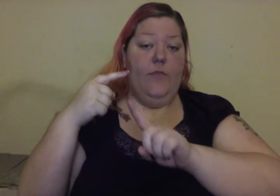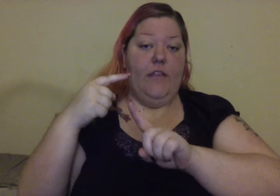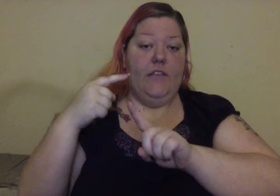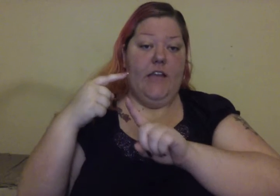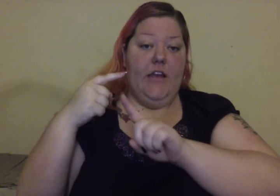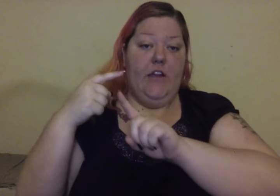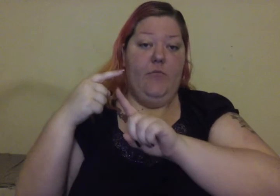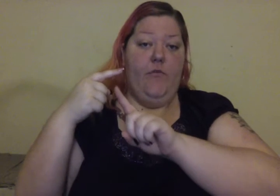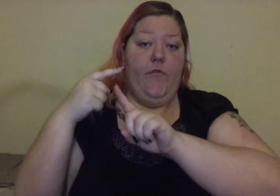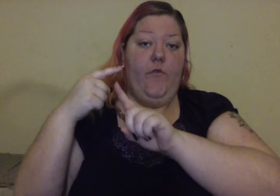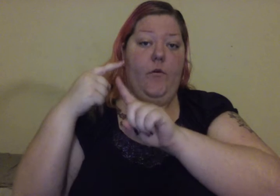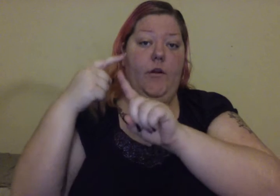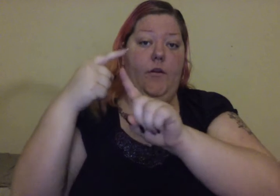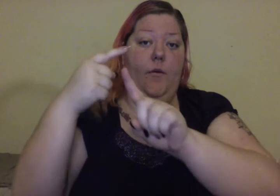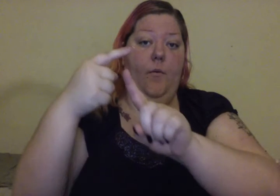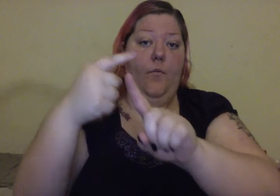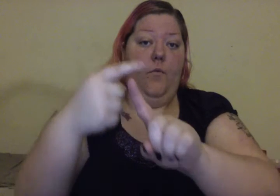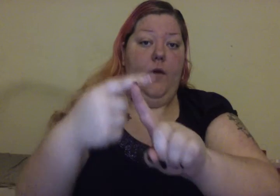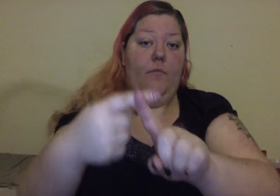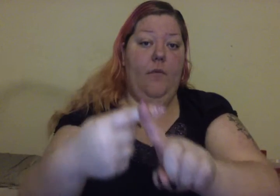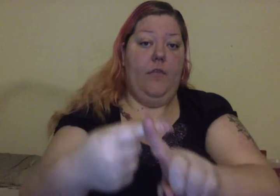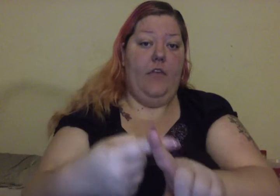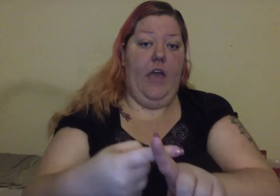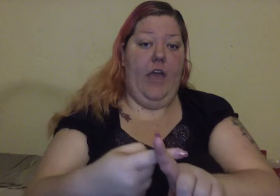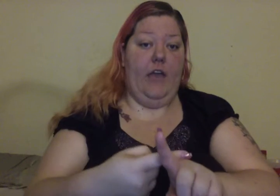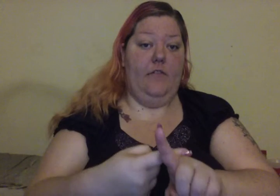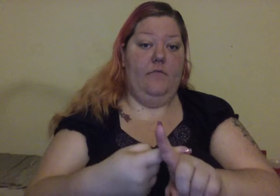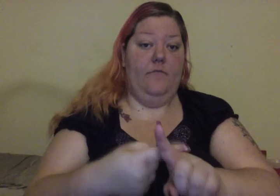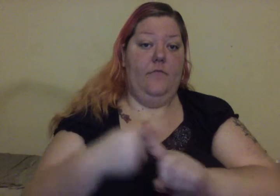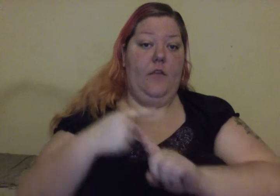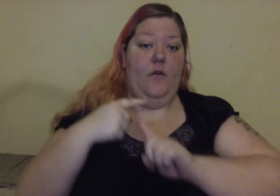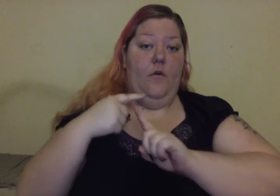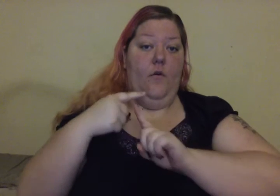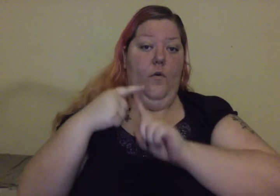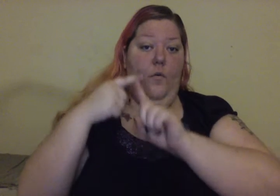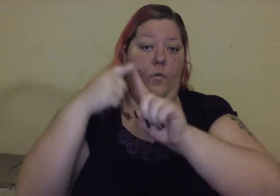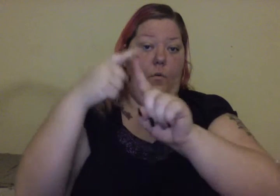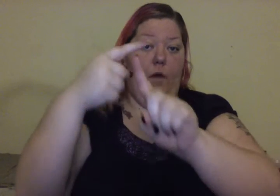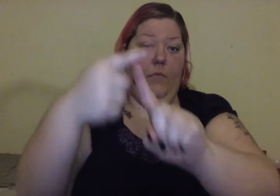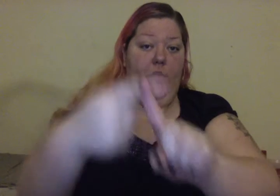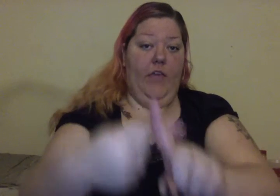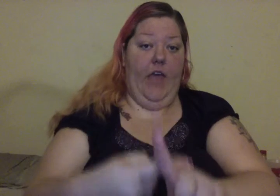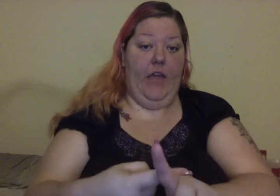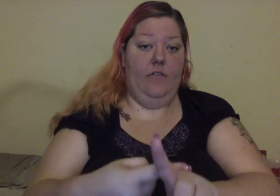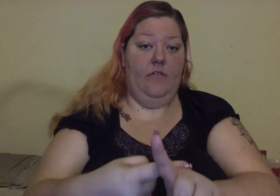the sign and you move it forward 1 month ahead. 1 month ahead.